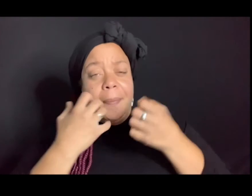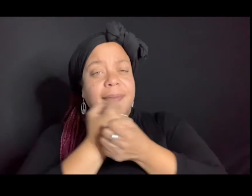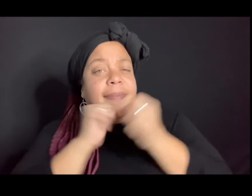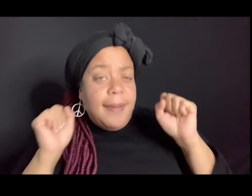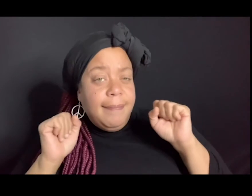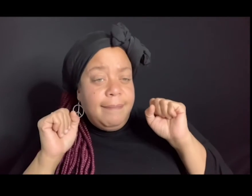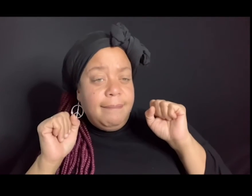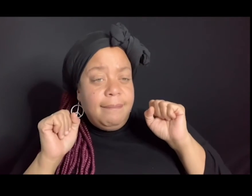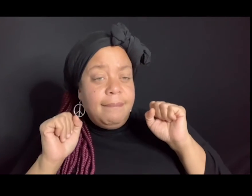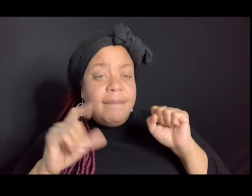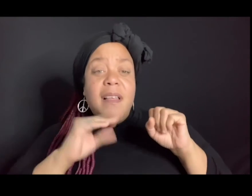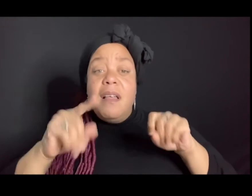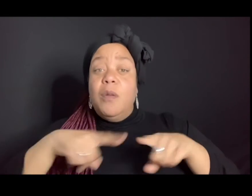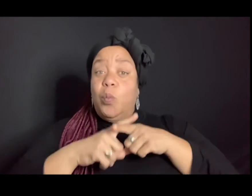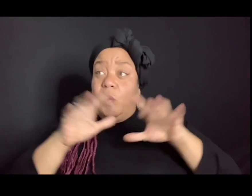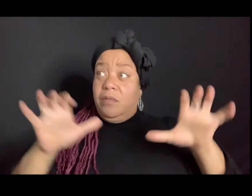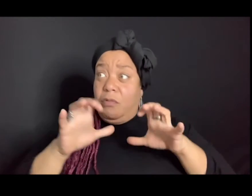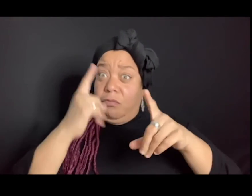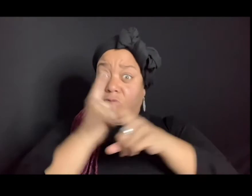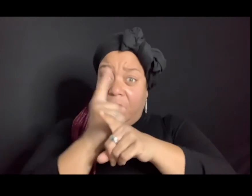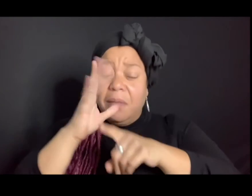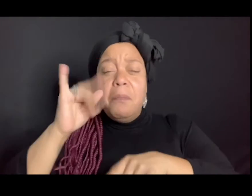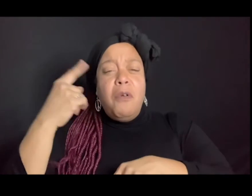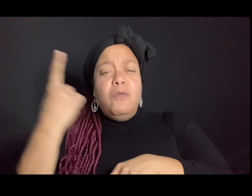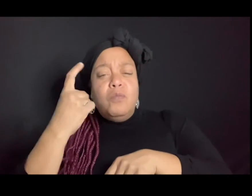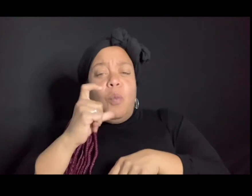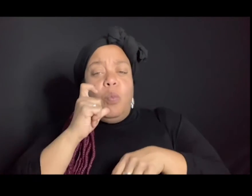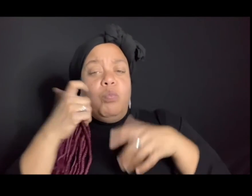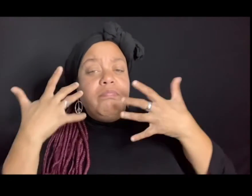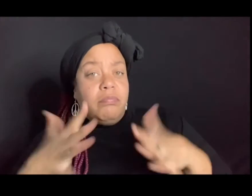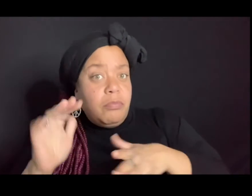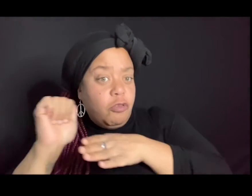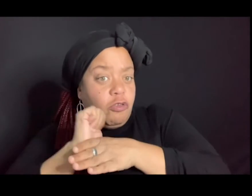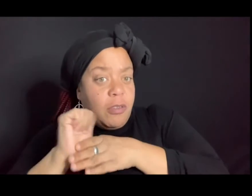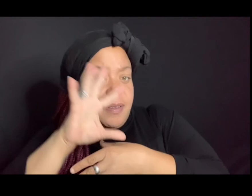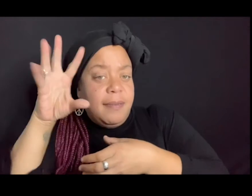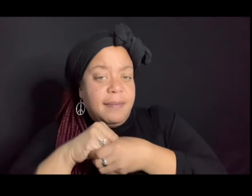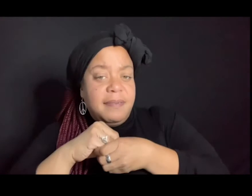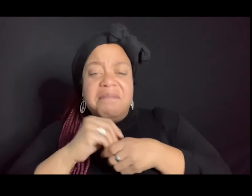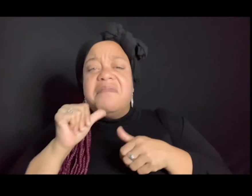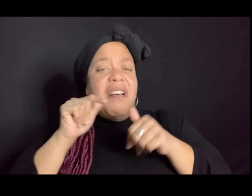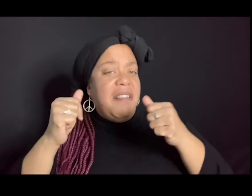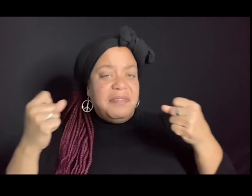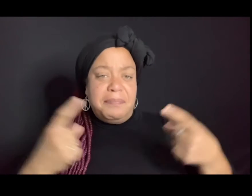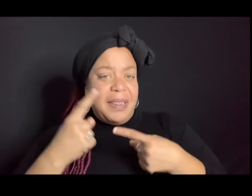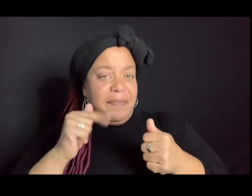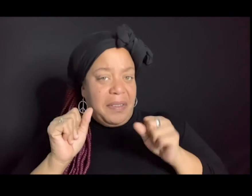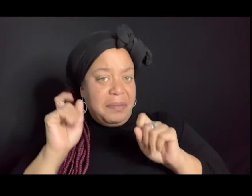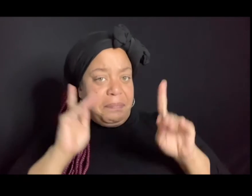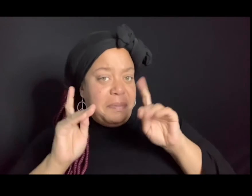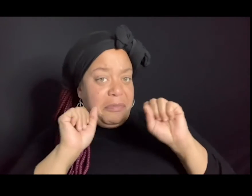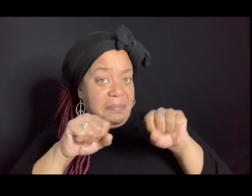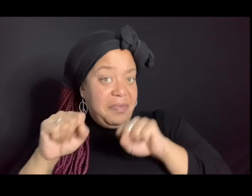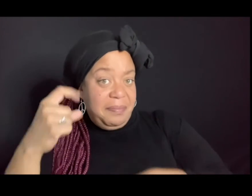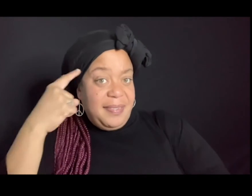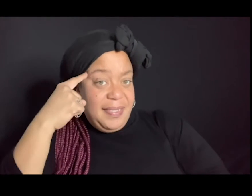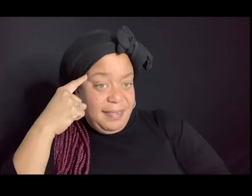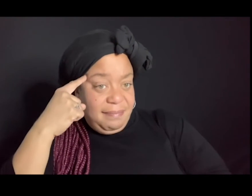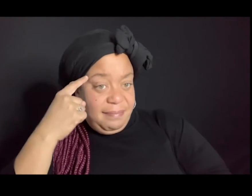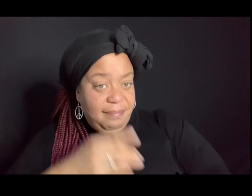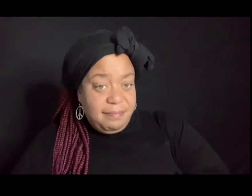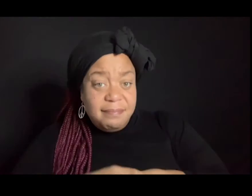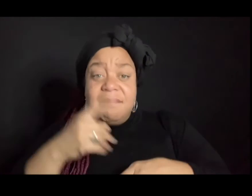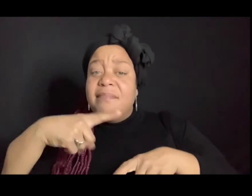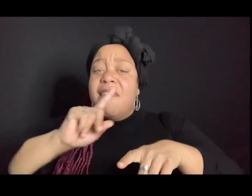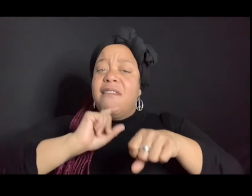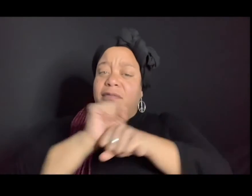and they, when done correctly and by someone who has been trained to do them, they are not as painful as people might think, and they are actually a